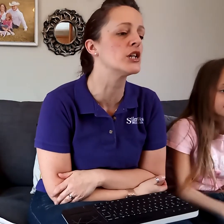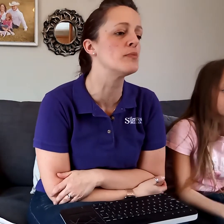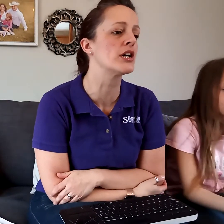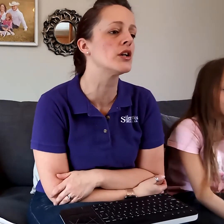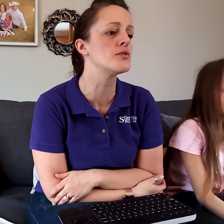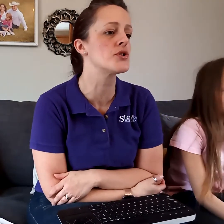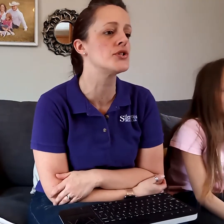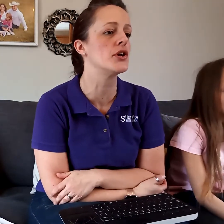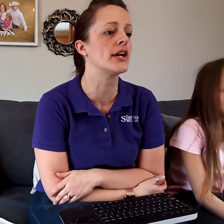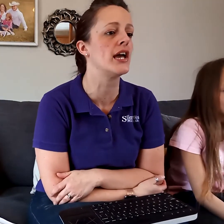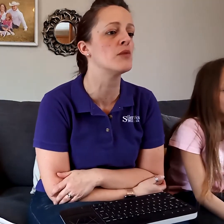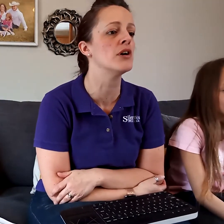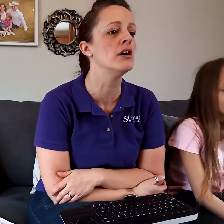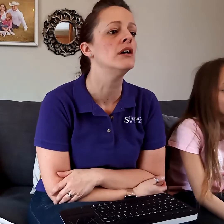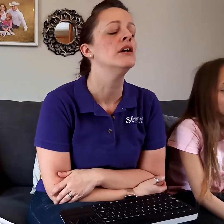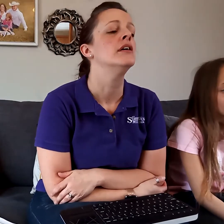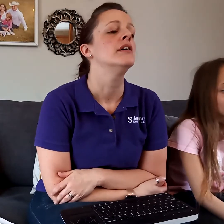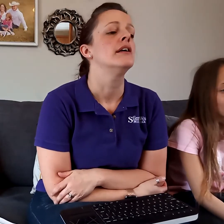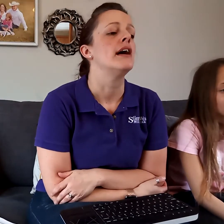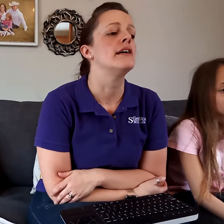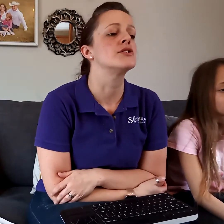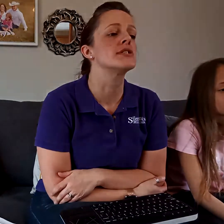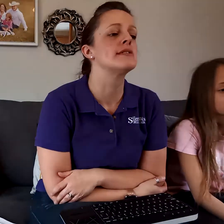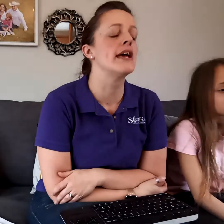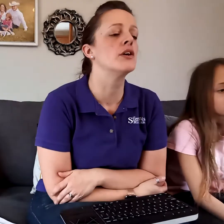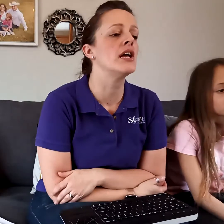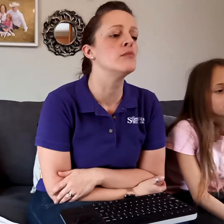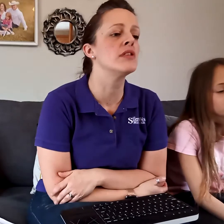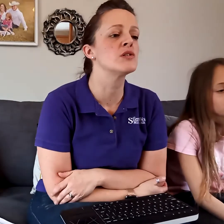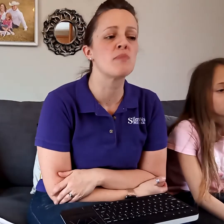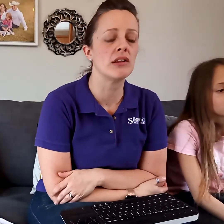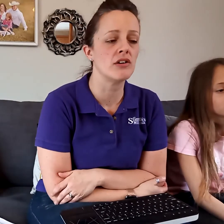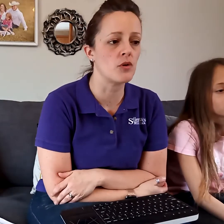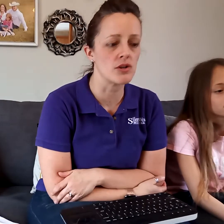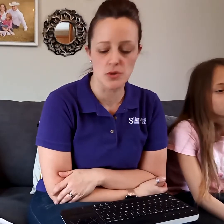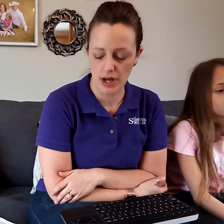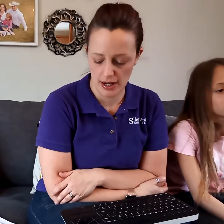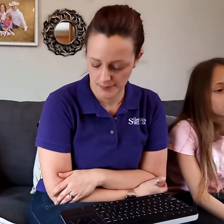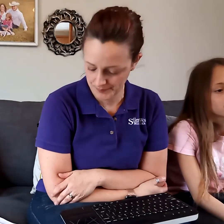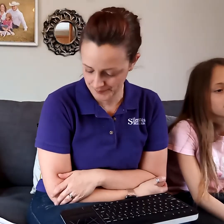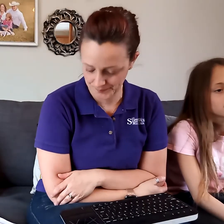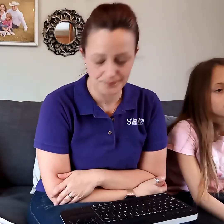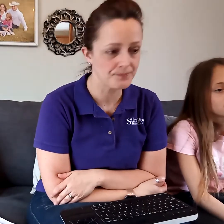bit closer to your camera and just say your name and then spell it for us, okay?